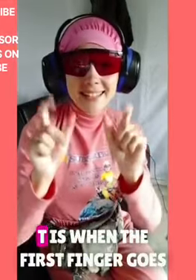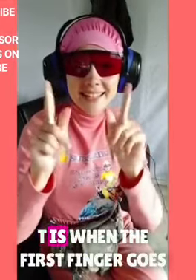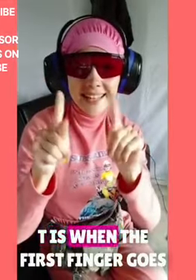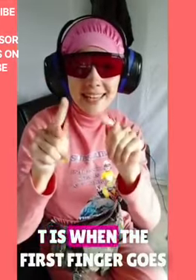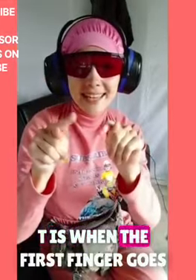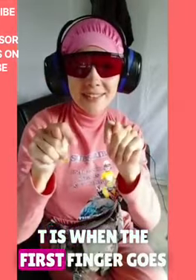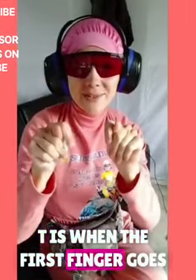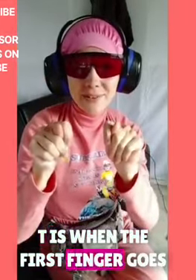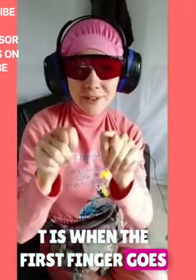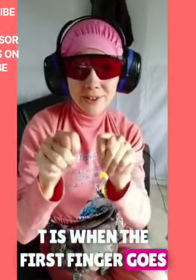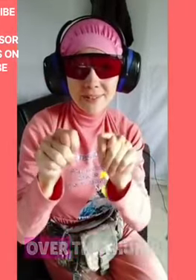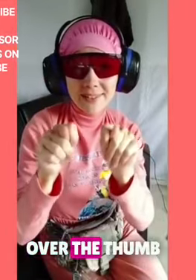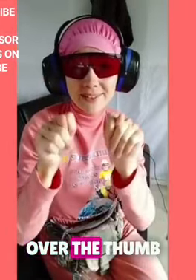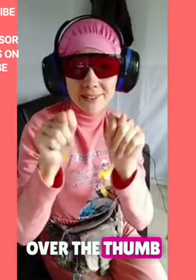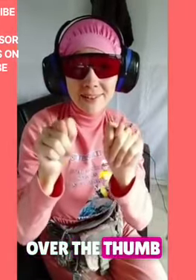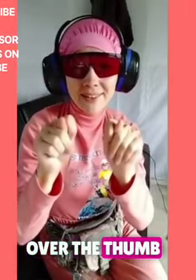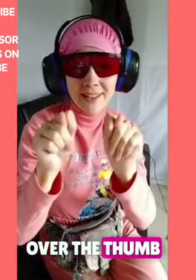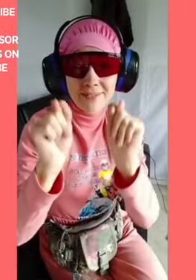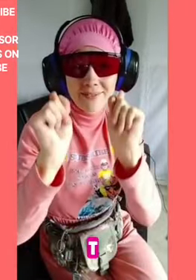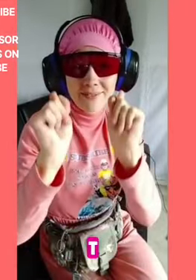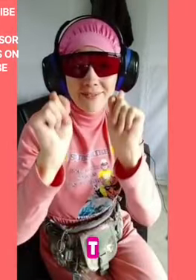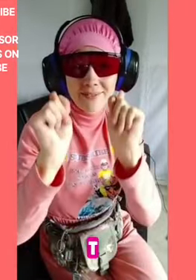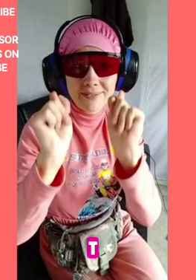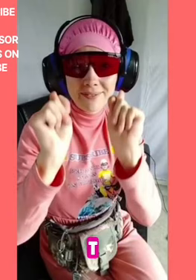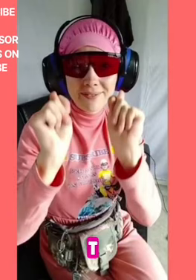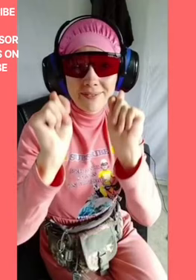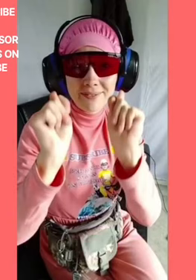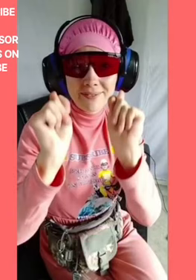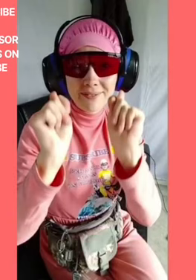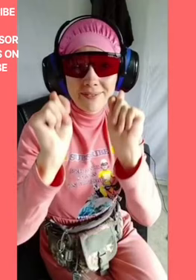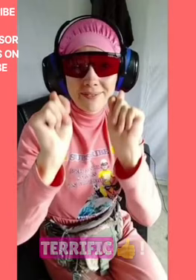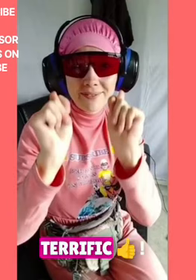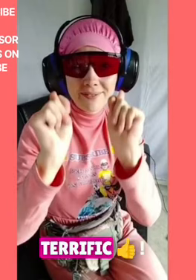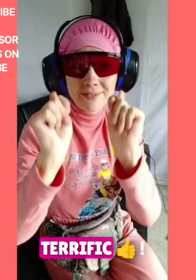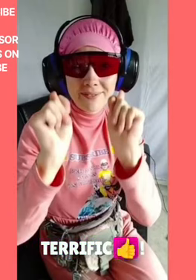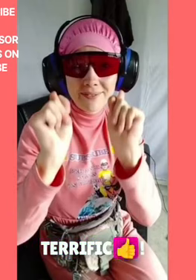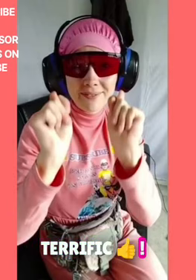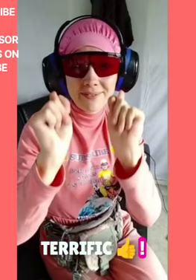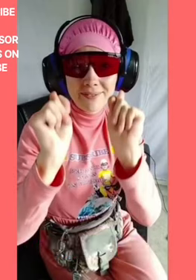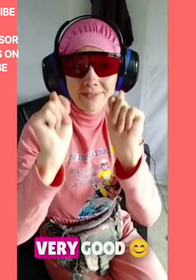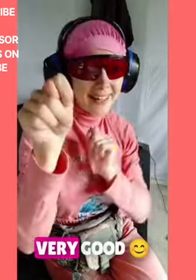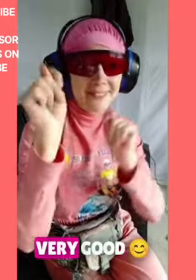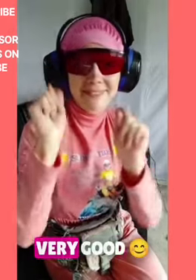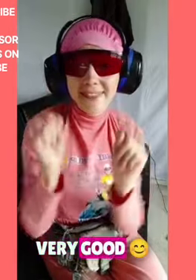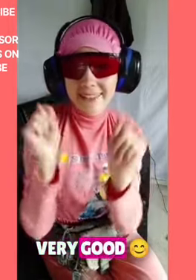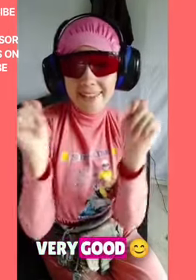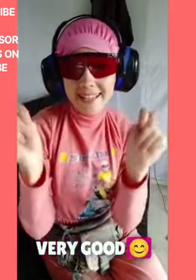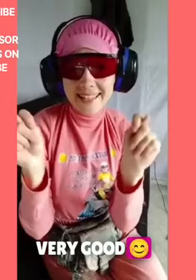T is when the first finger goes over the thumb. T. Terrific! Very good.